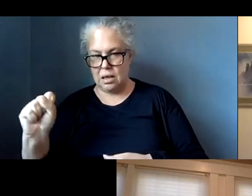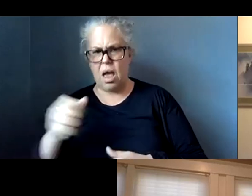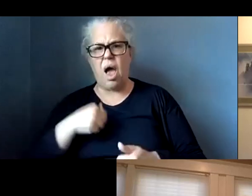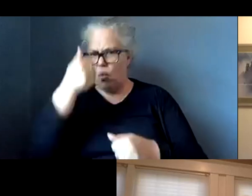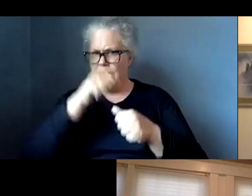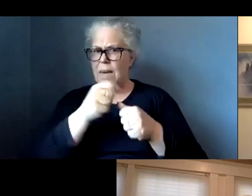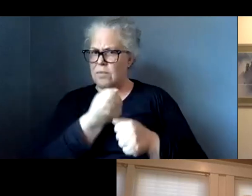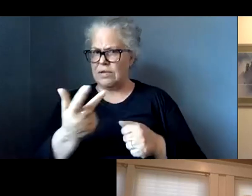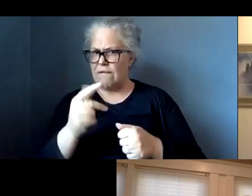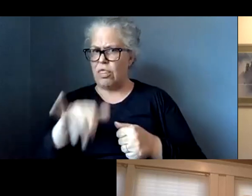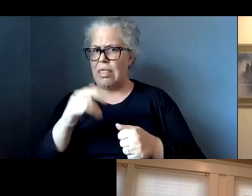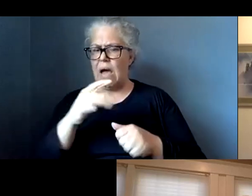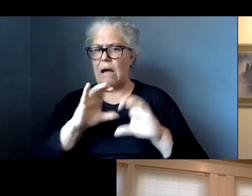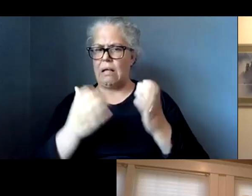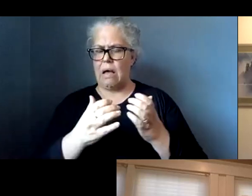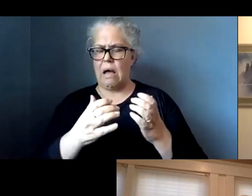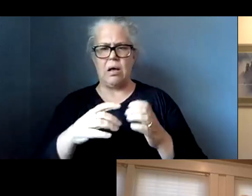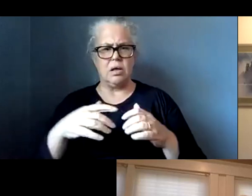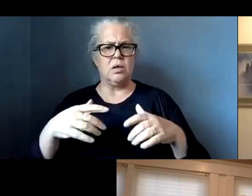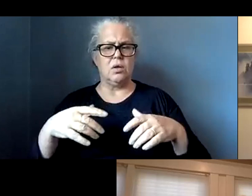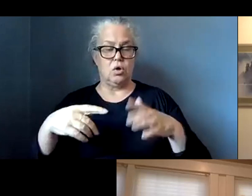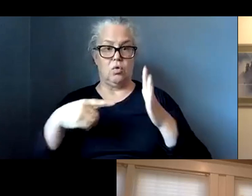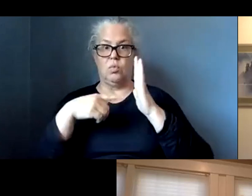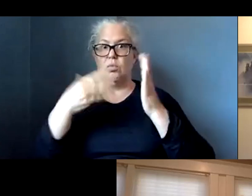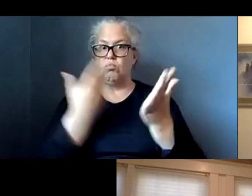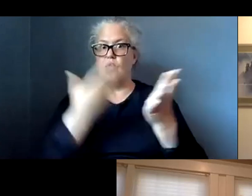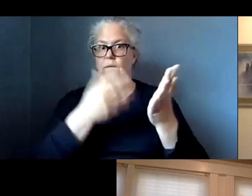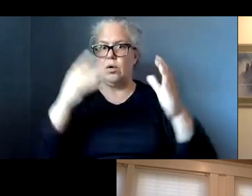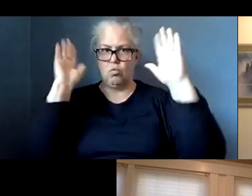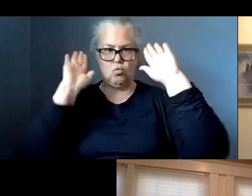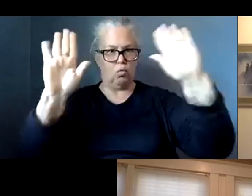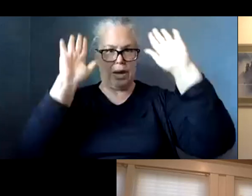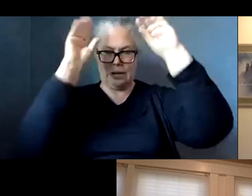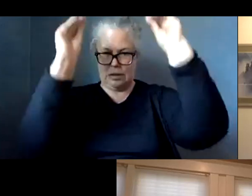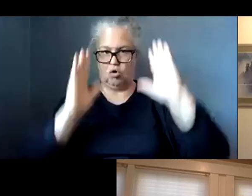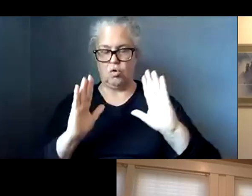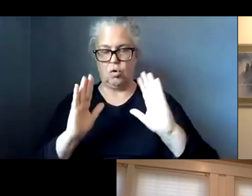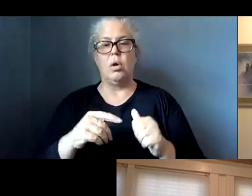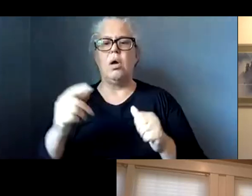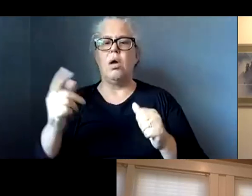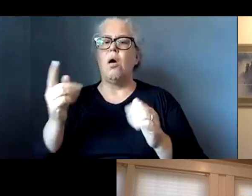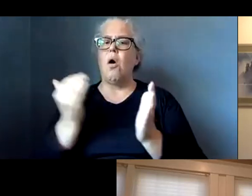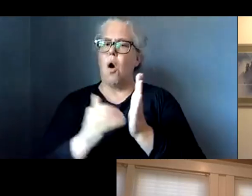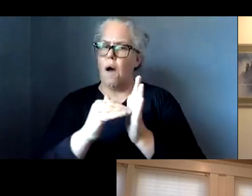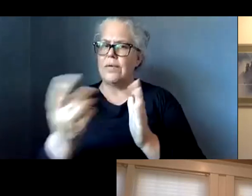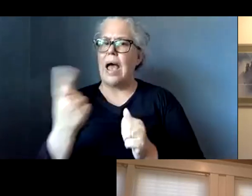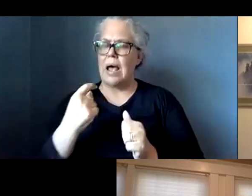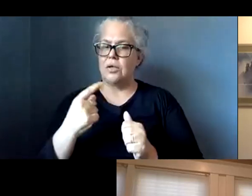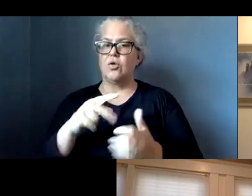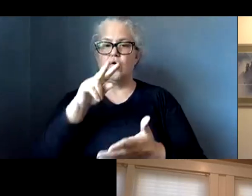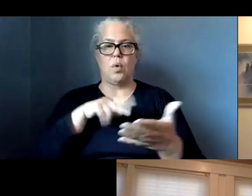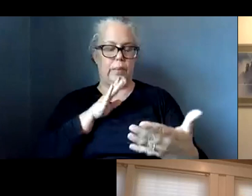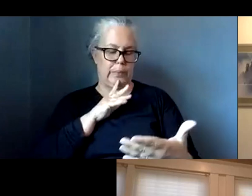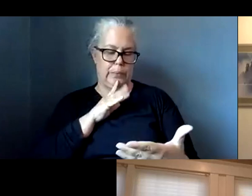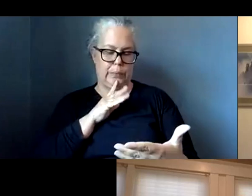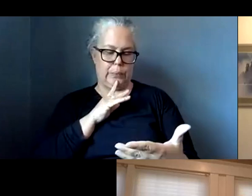that illustrate what an extraordinary educator Dr. Gillin was. He often asked us to read work out loud because